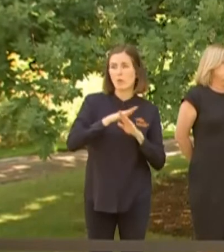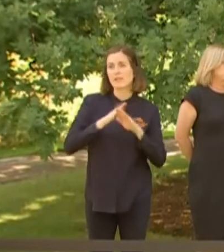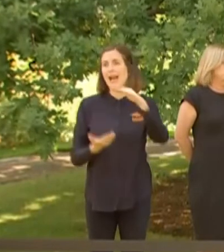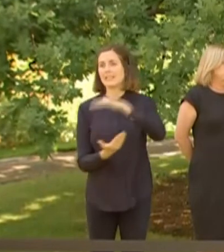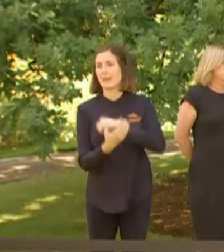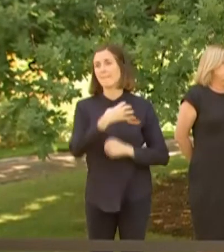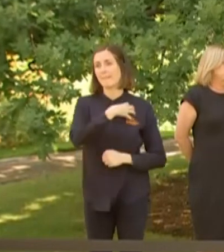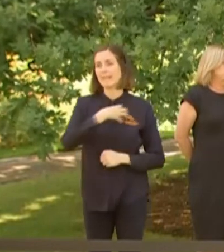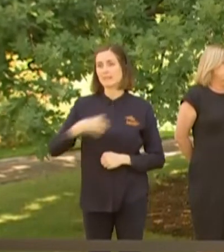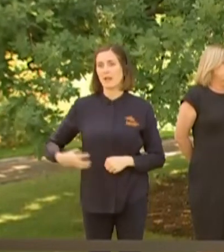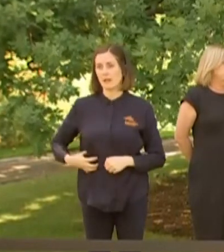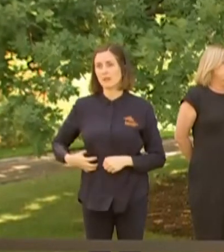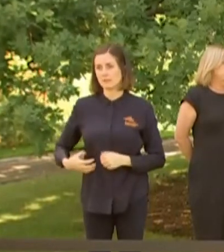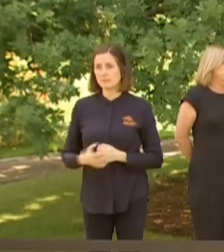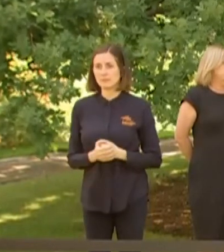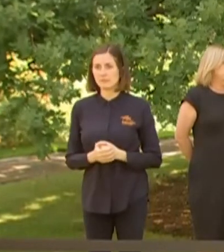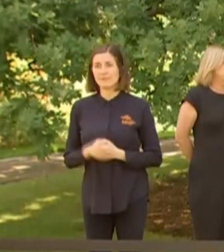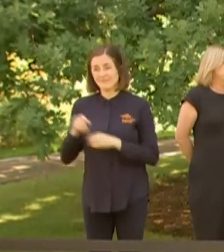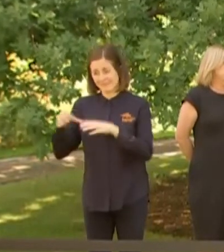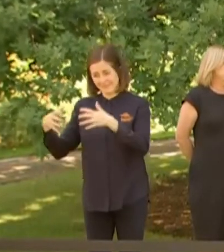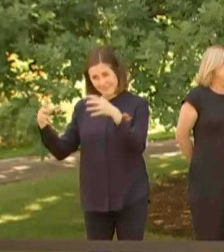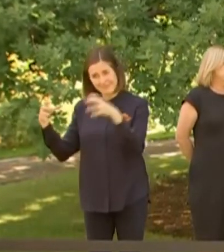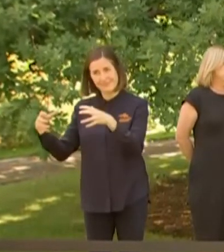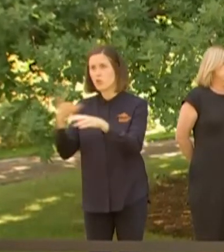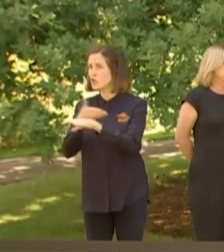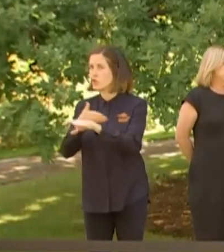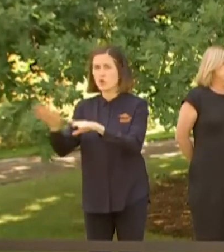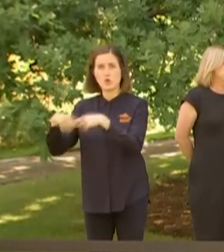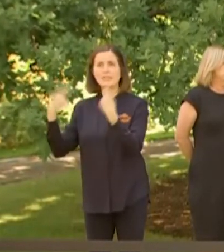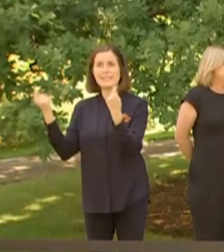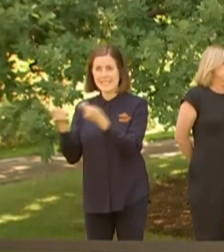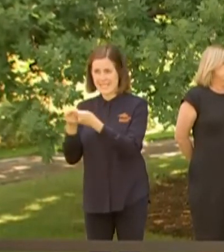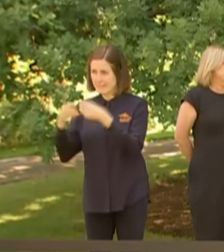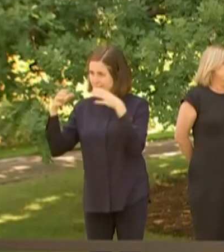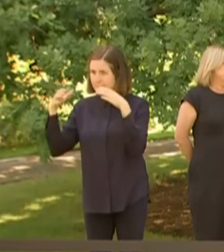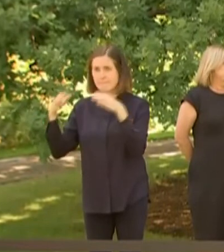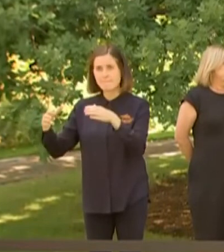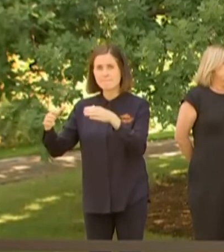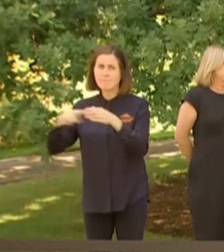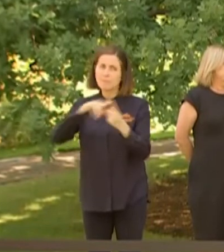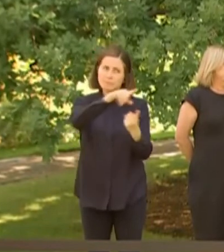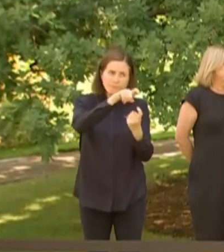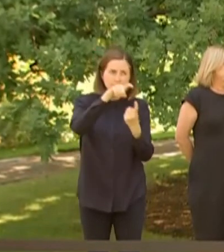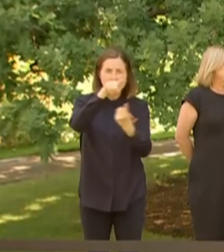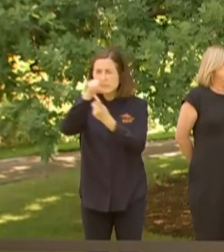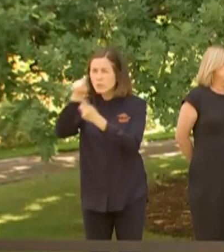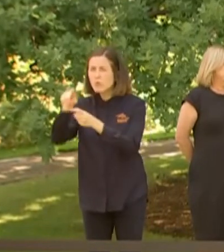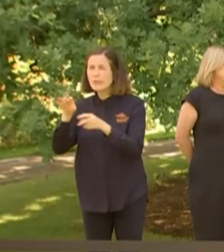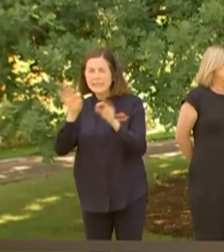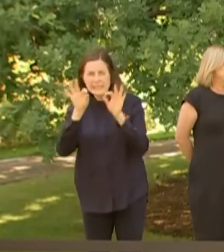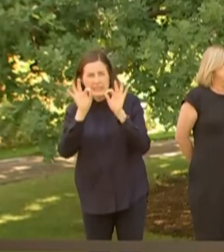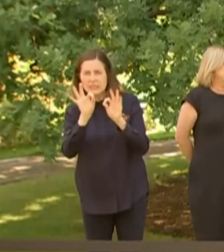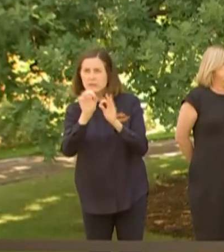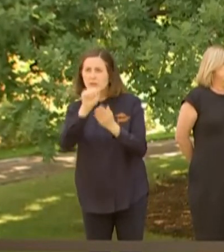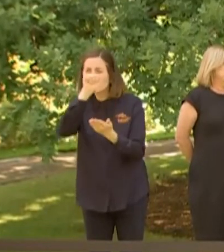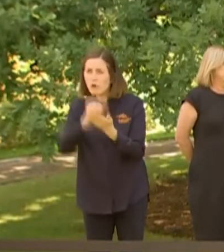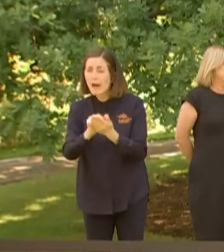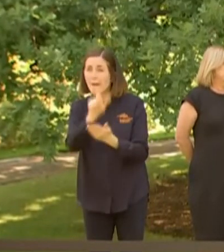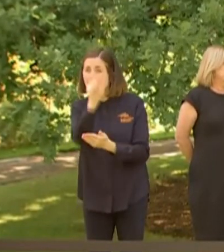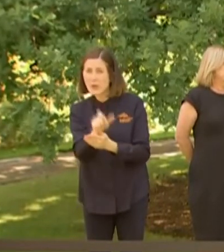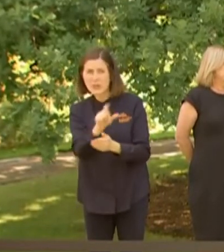place a new body that collects and gathers up all of those who are critical to doing this well, and the only job they have,